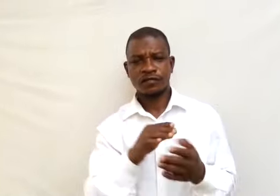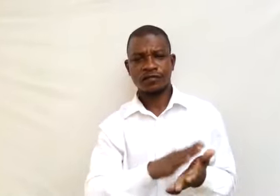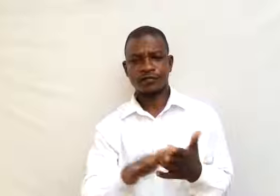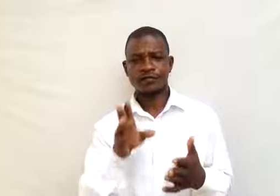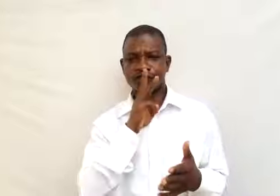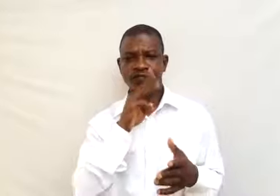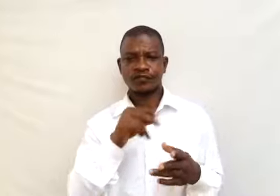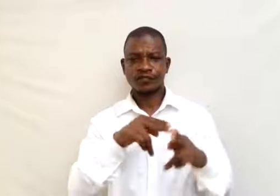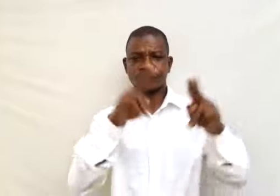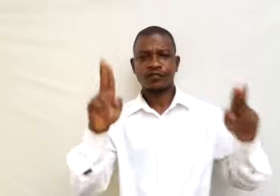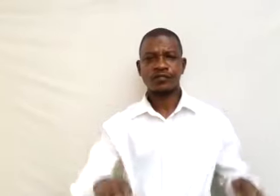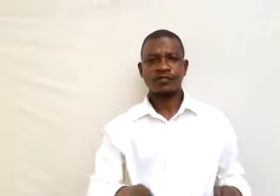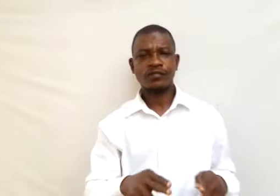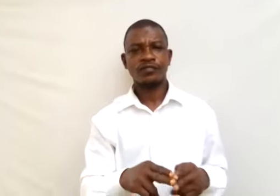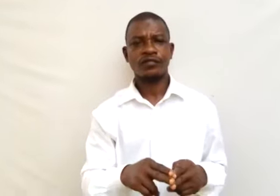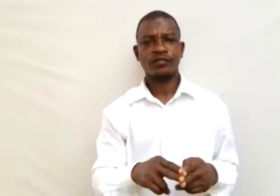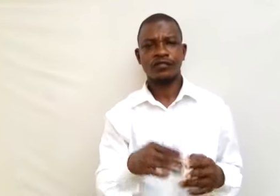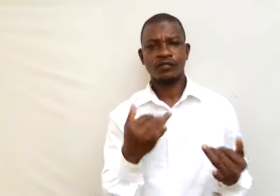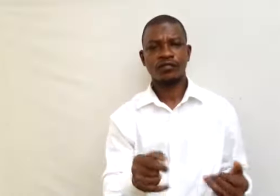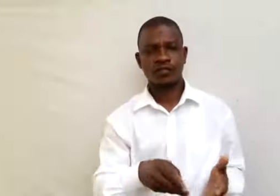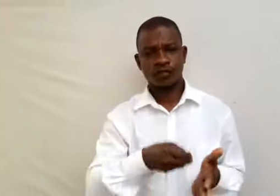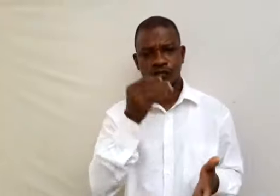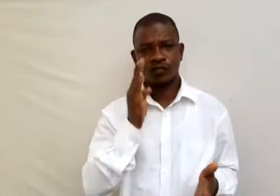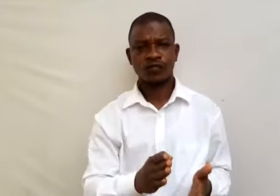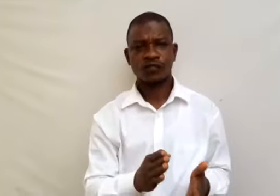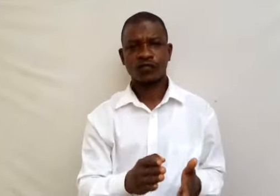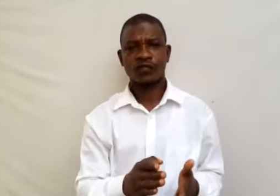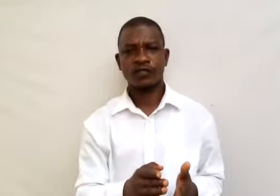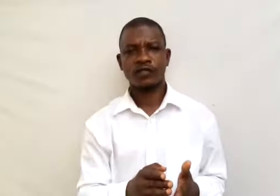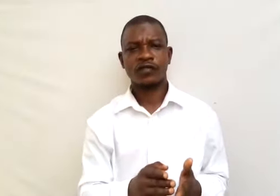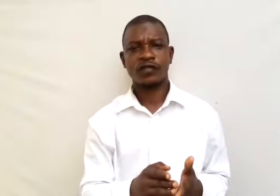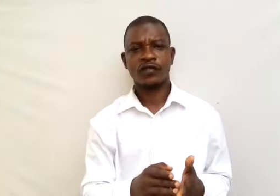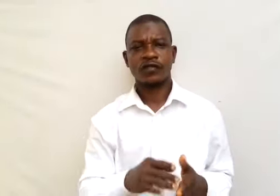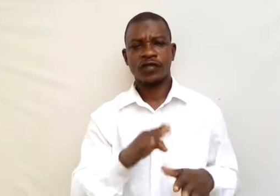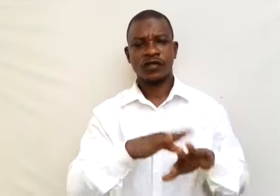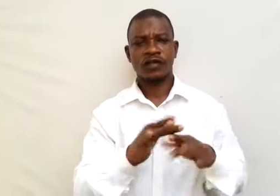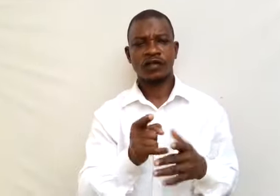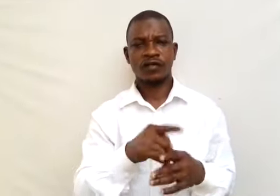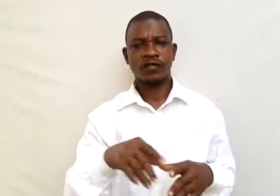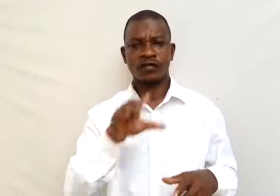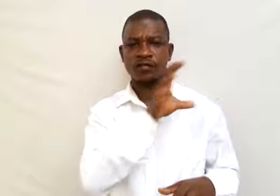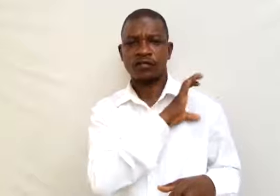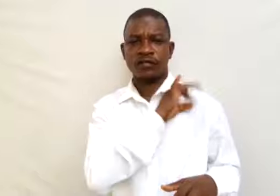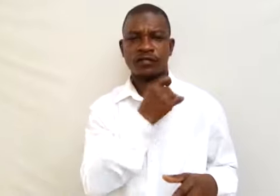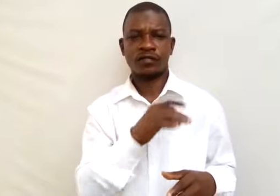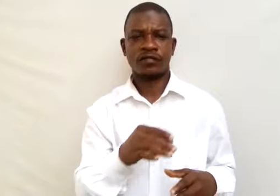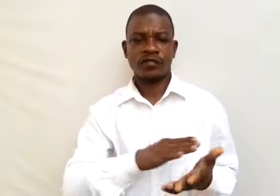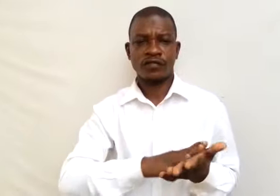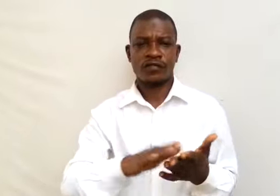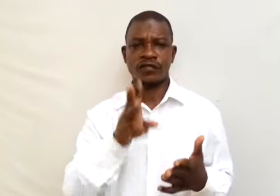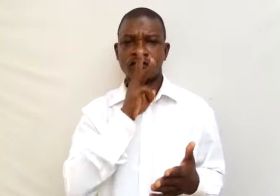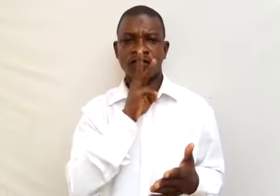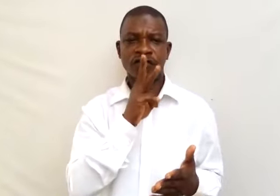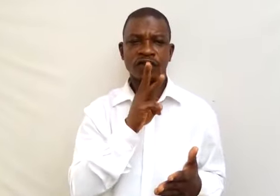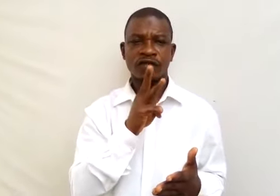Now students, based on the characteristics of freshwater habitat,